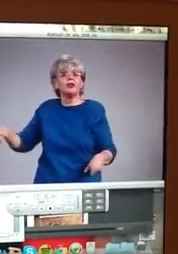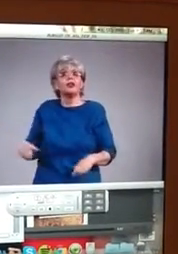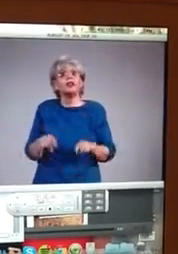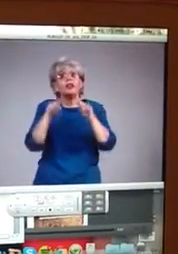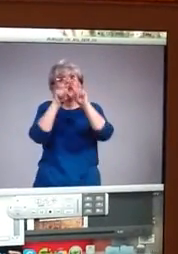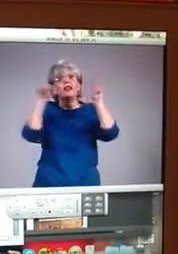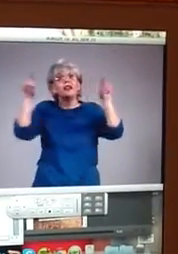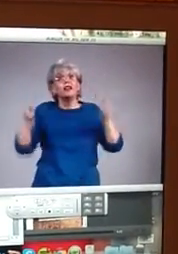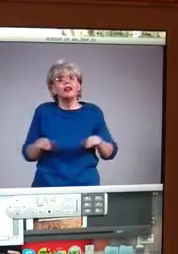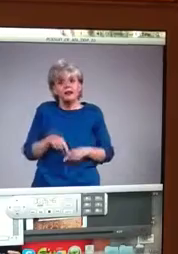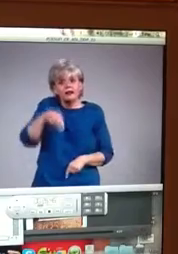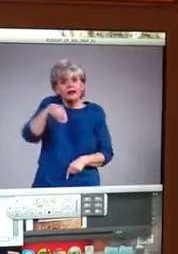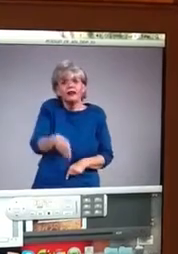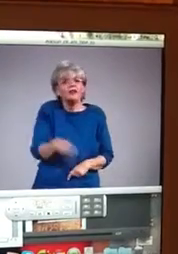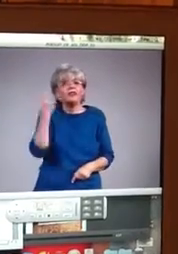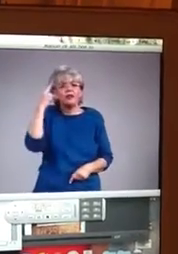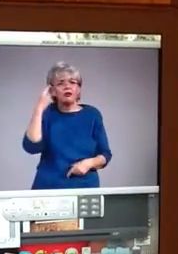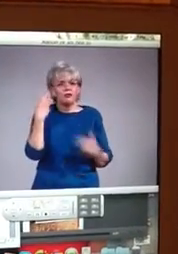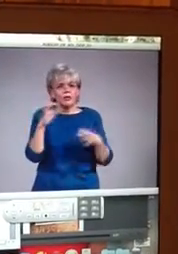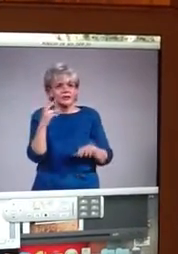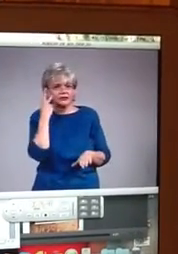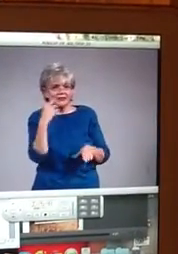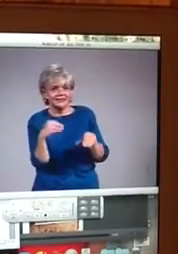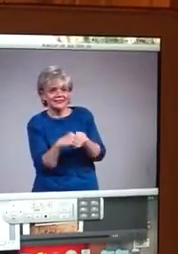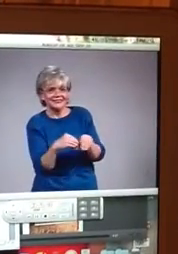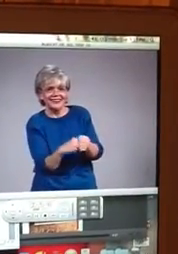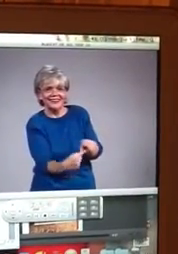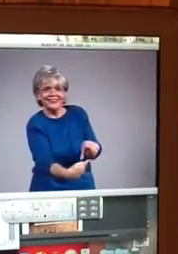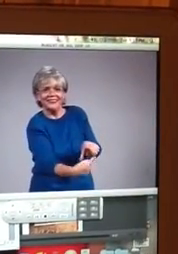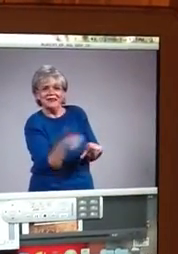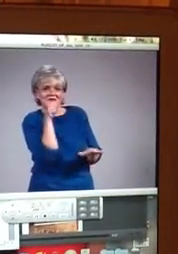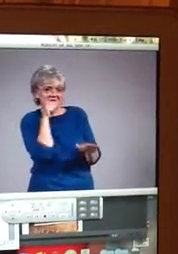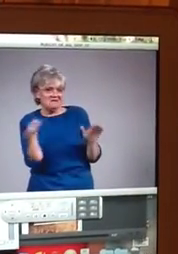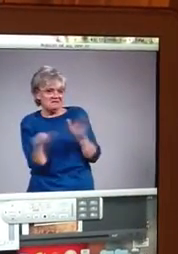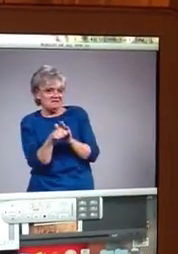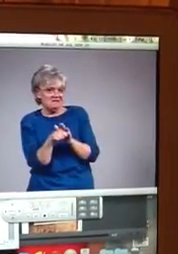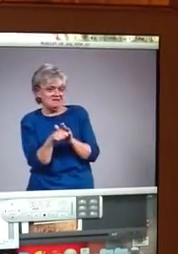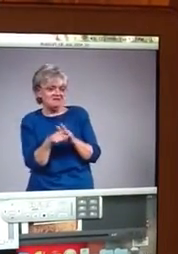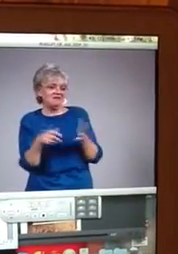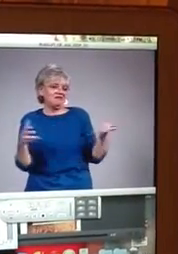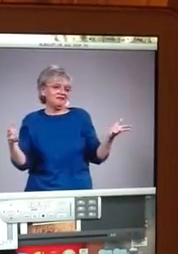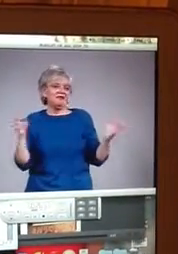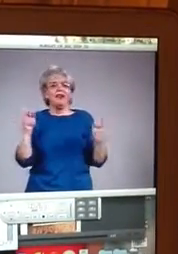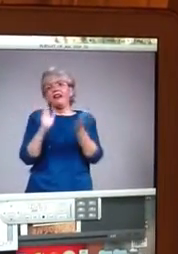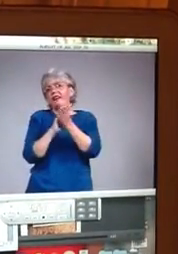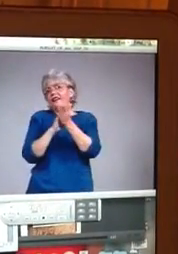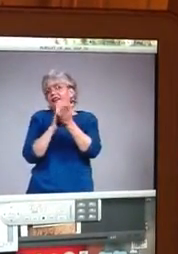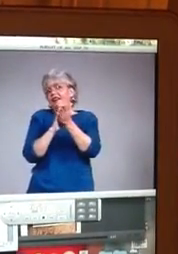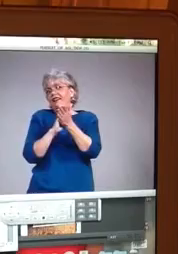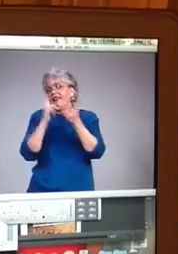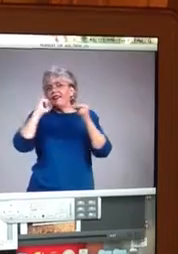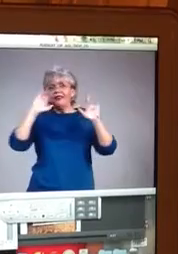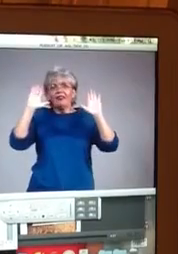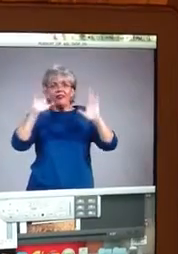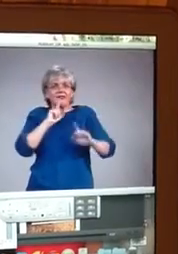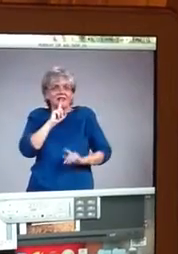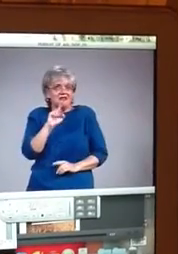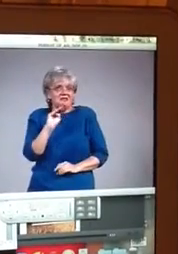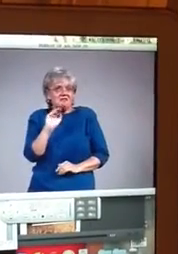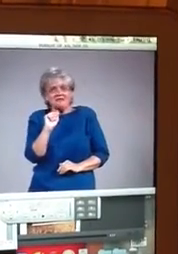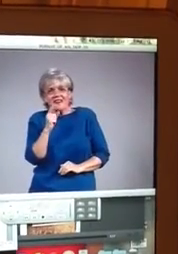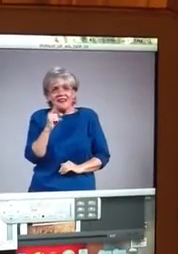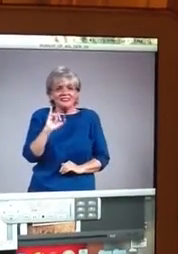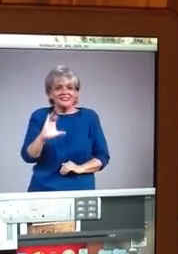and then shows everybody, wow, look, it's great. Then puts her back together, and then he will